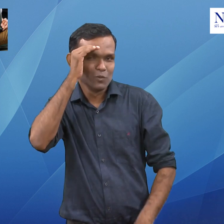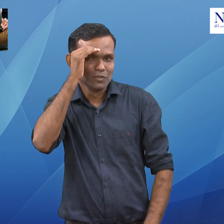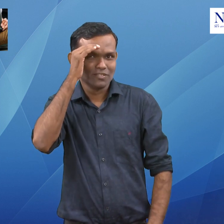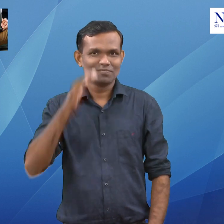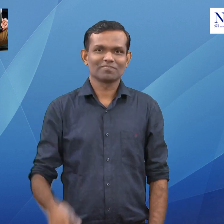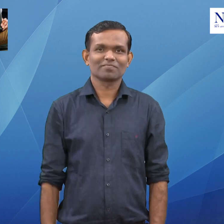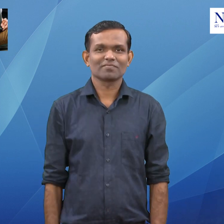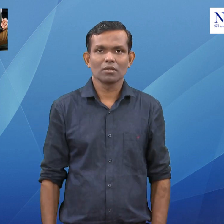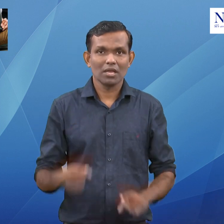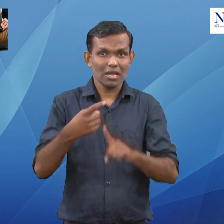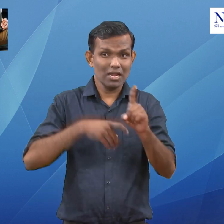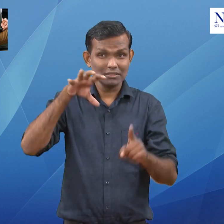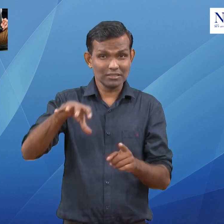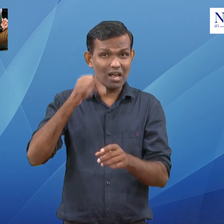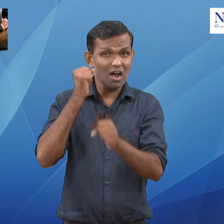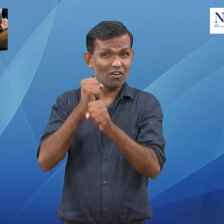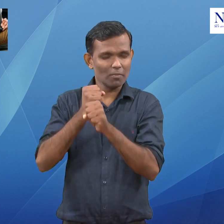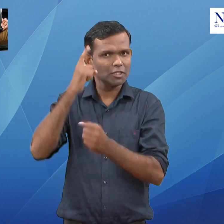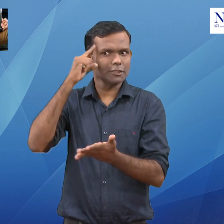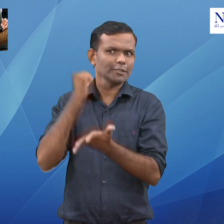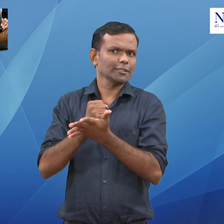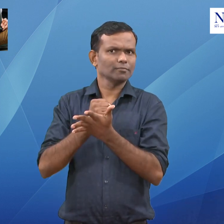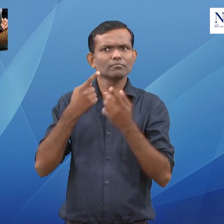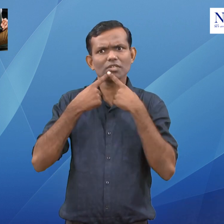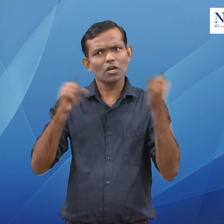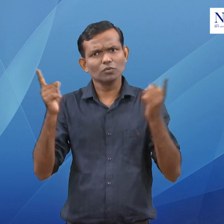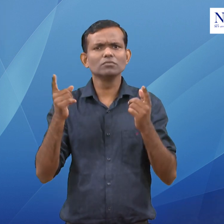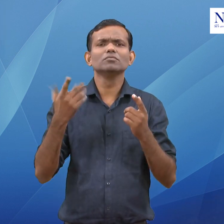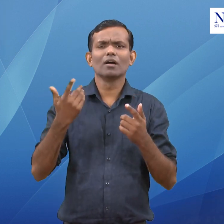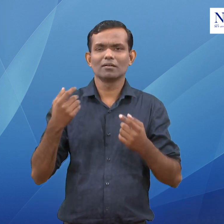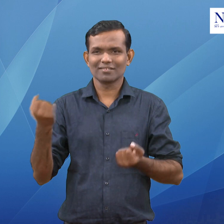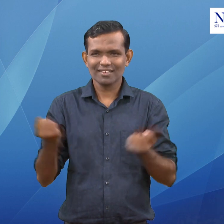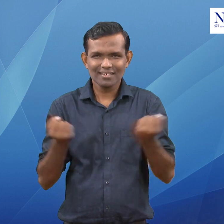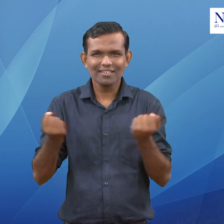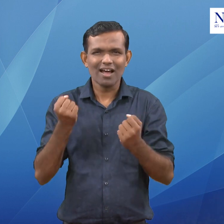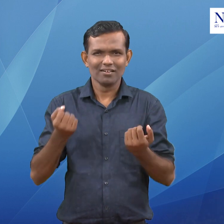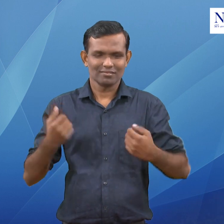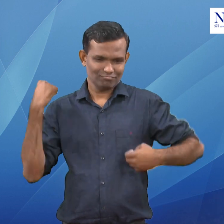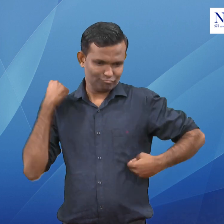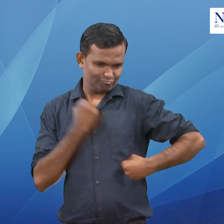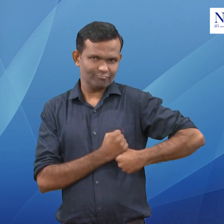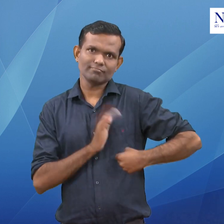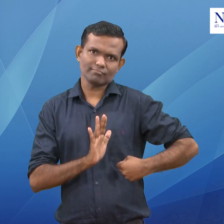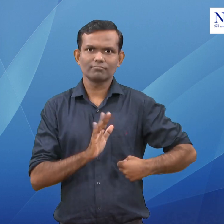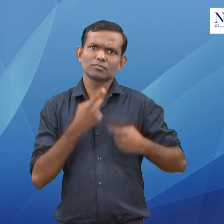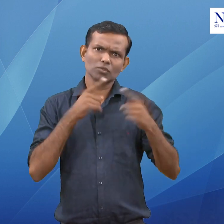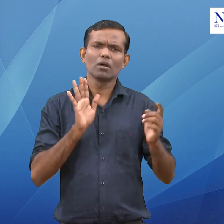Regional News. The state government has decided to make wearing seat belts mandatory in heavy vehicles from